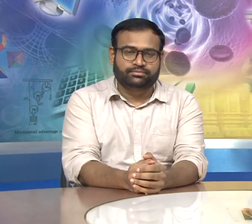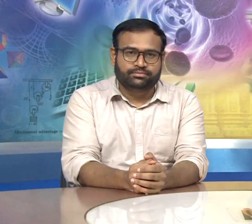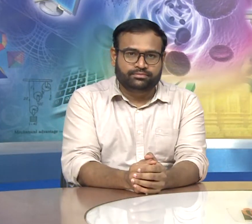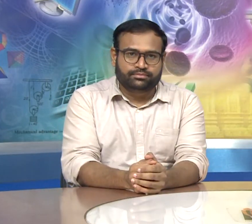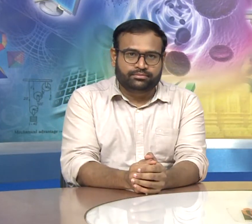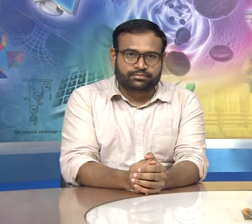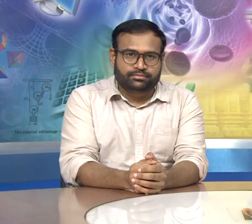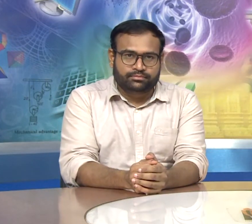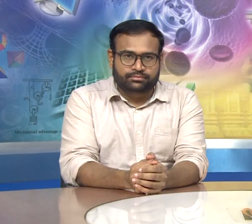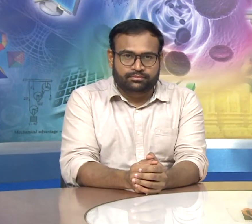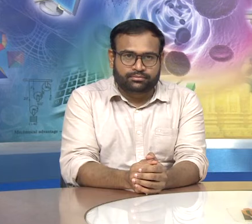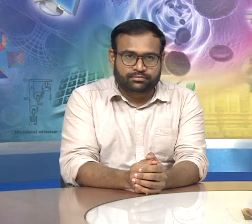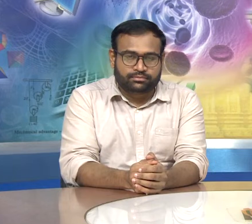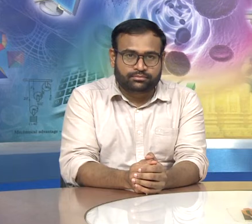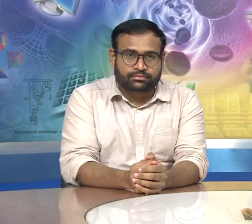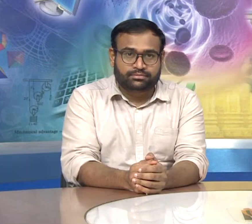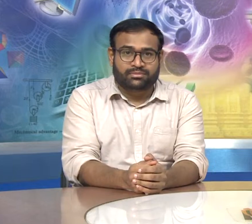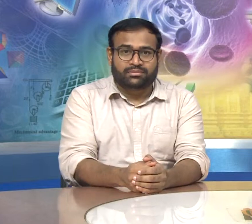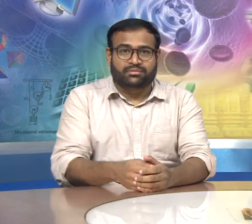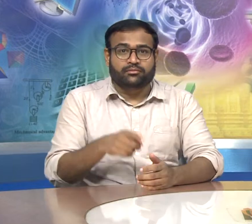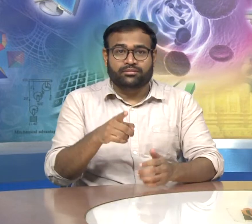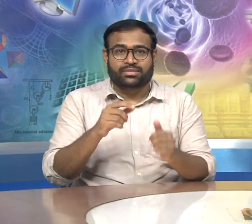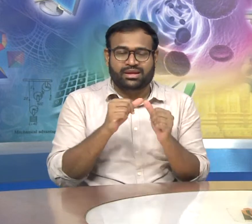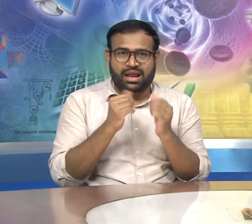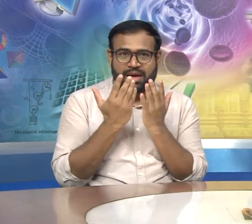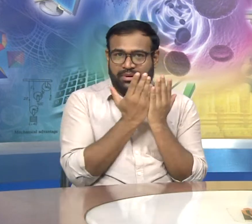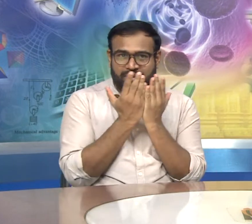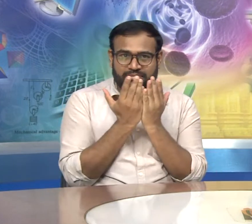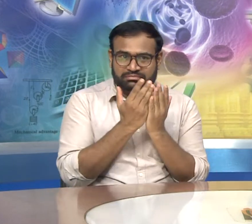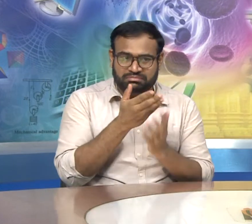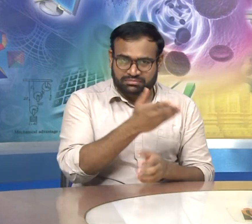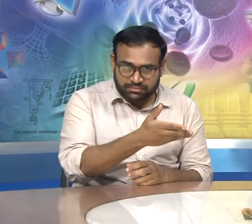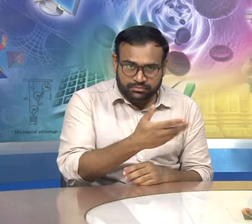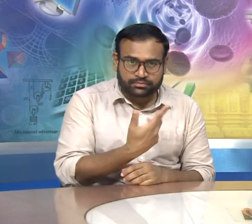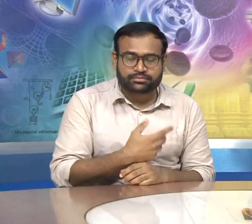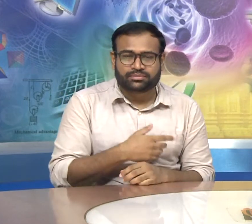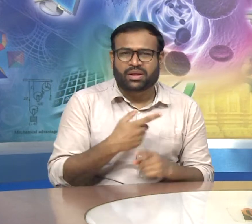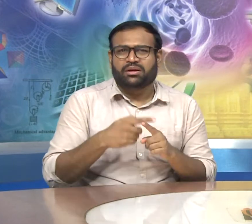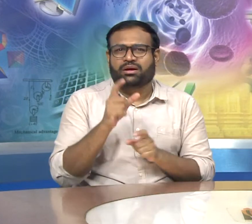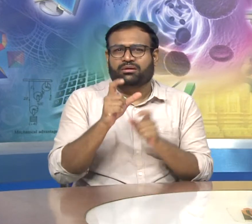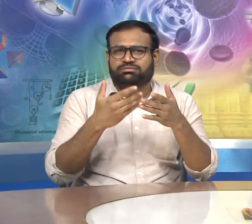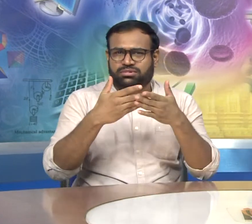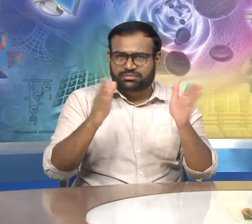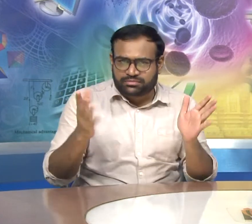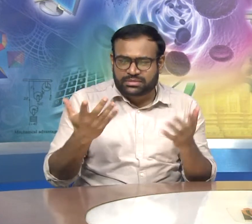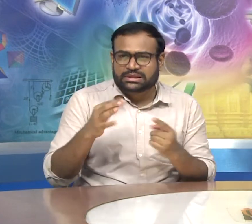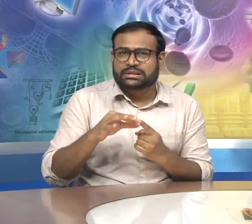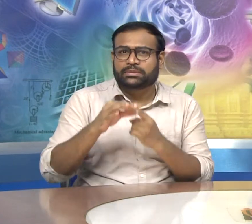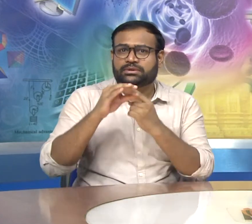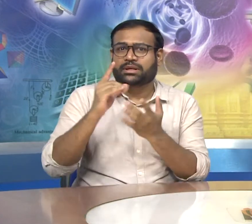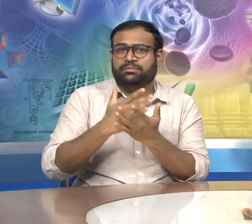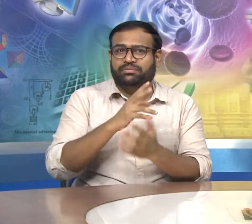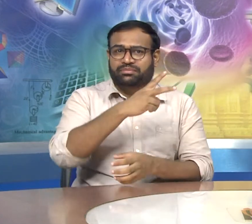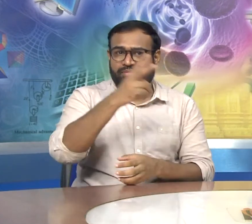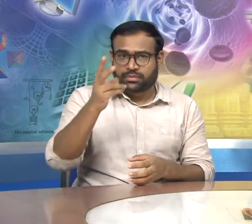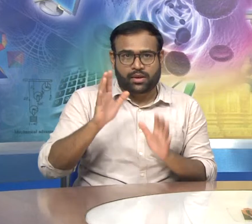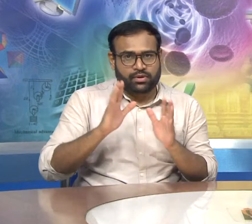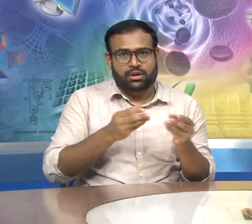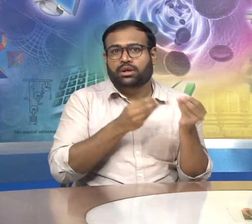every library has their own system for that purpose. Academic, public and special libraries